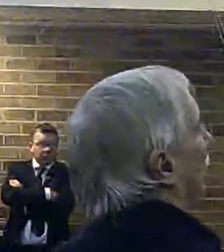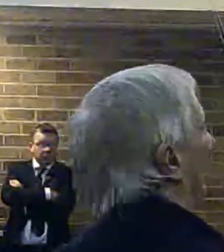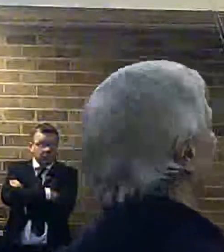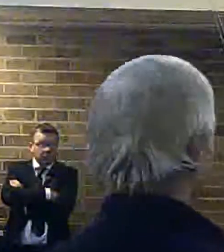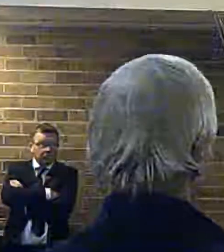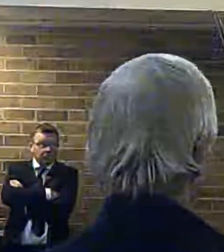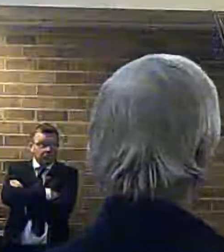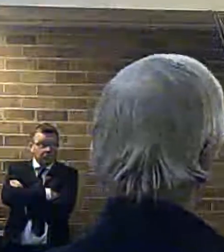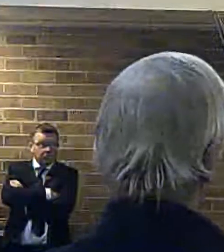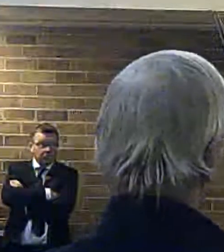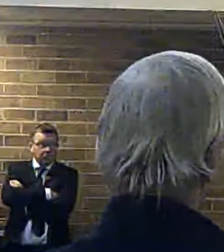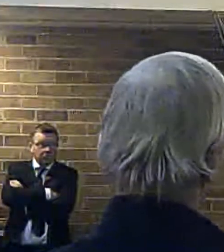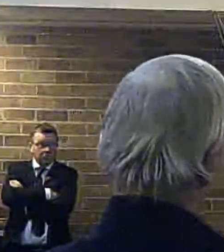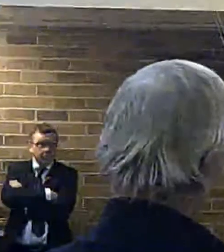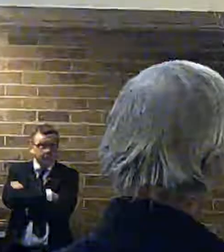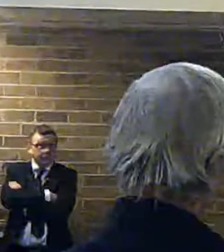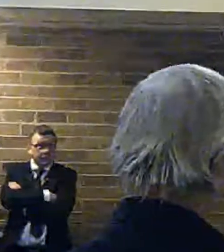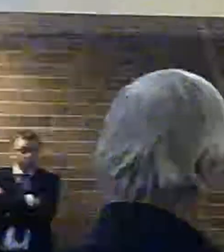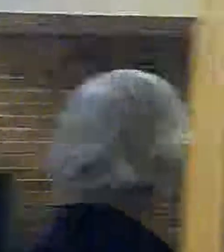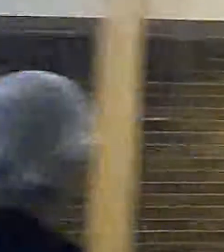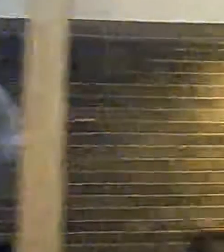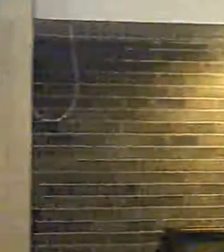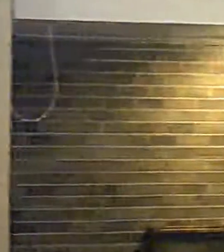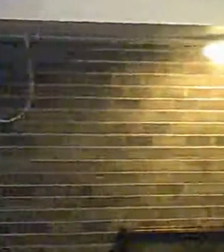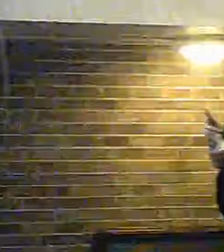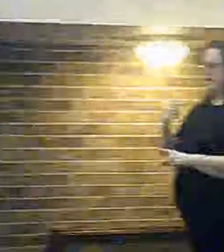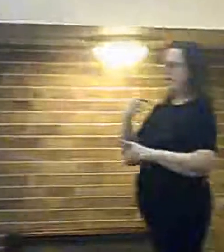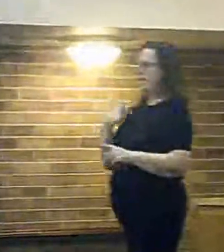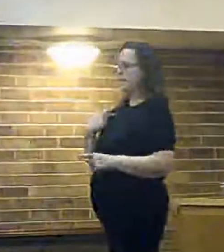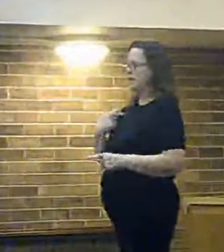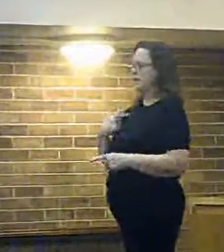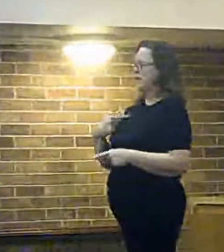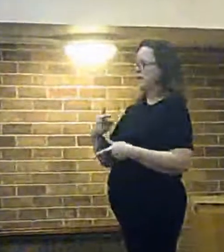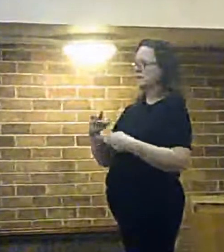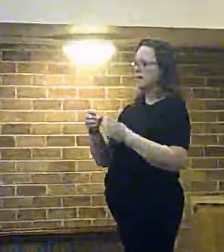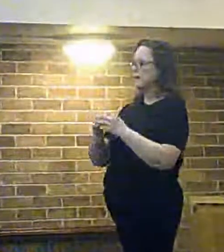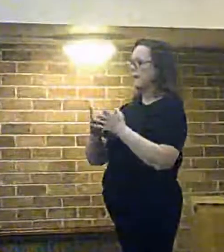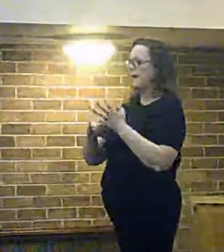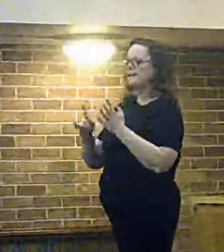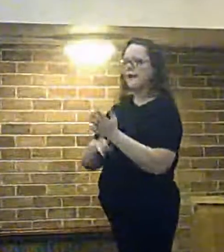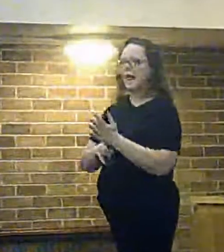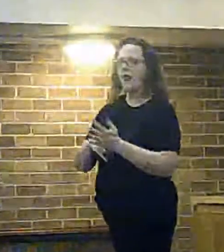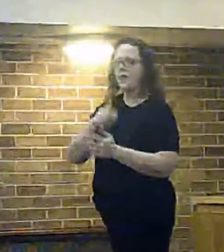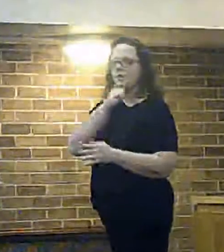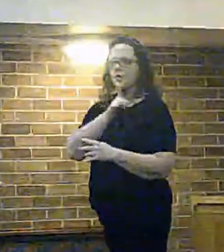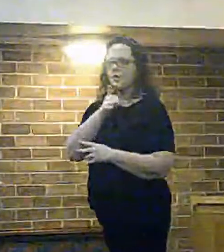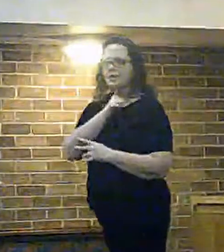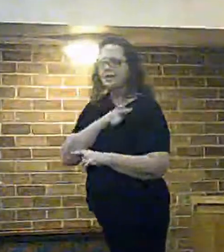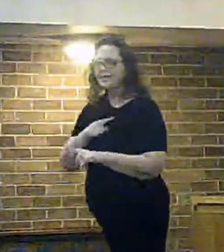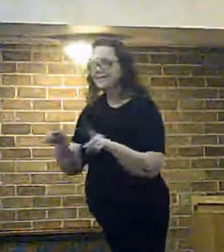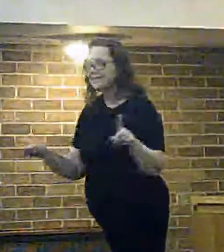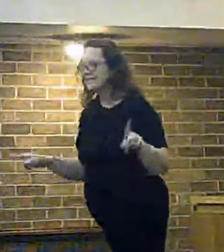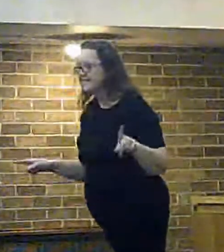My colleague here, who's doing the signing, is anyone using the signing? Because she could do with a break.